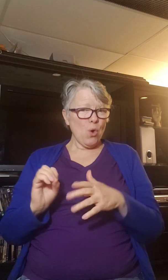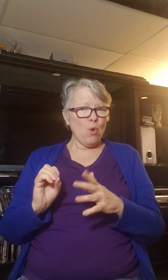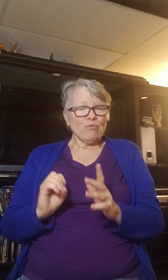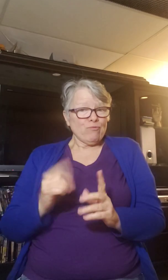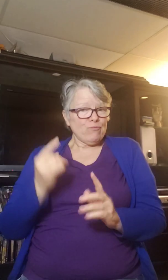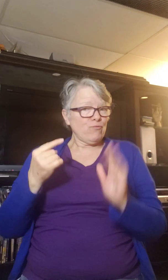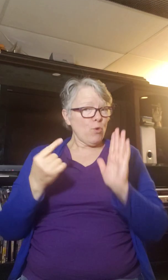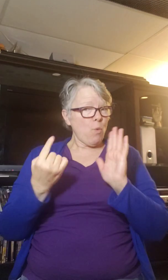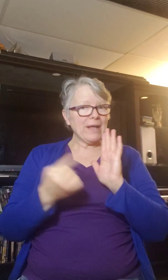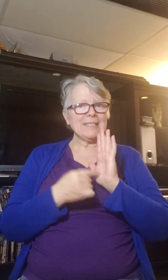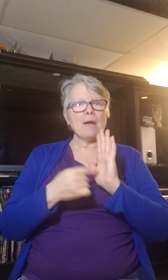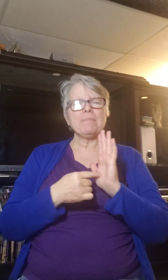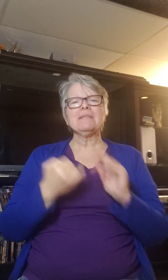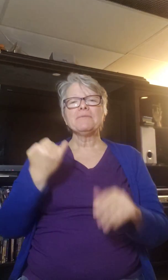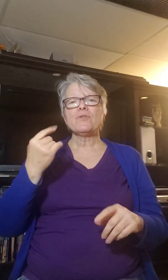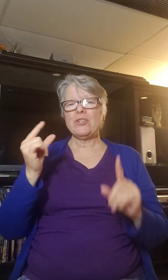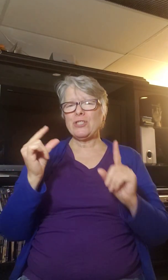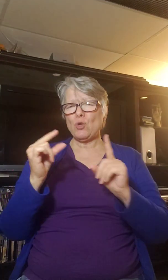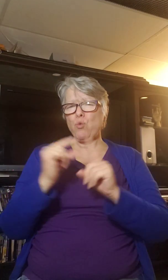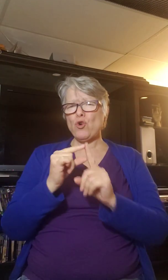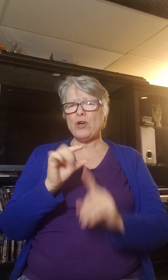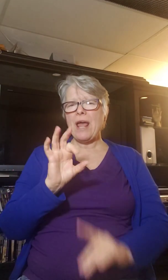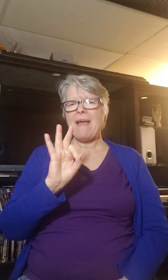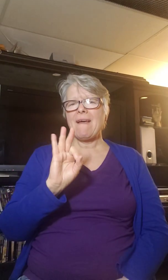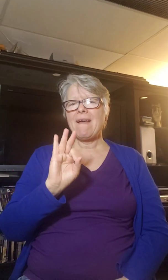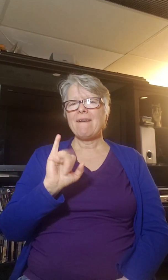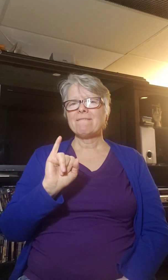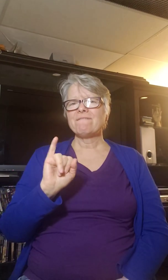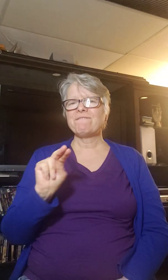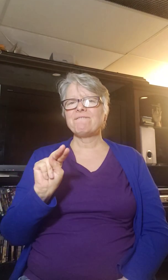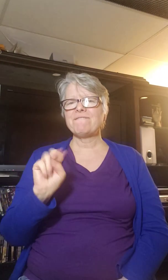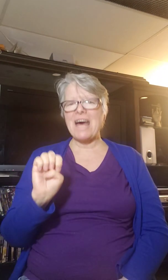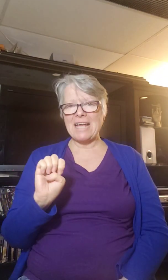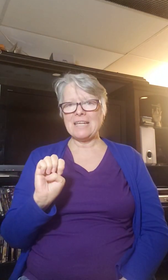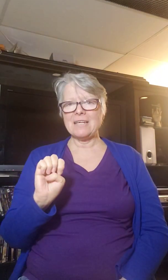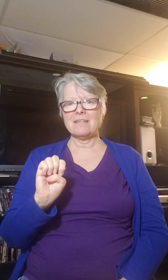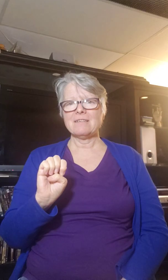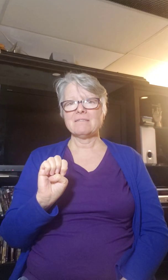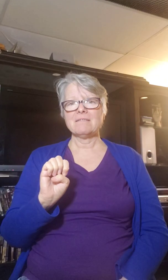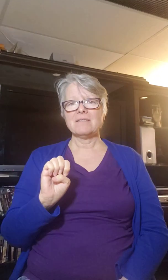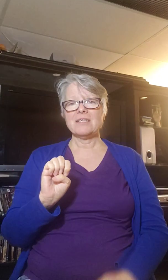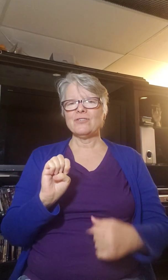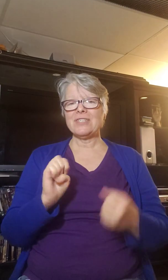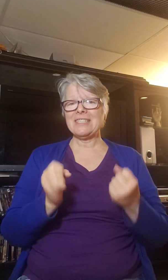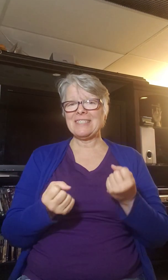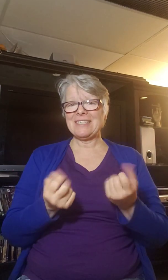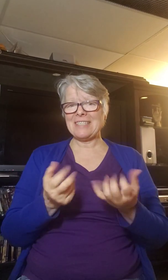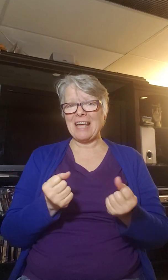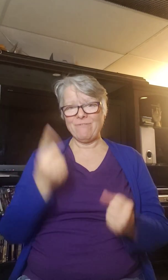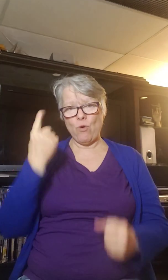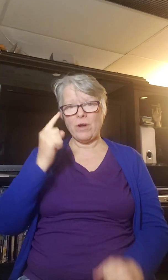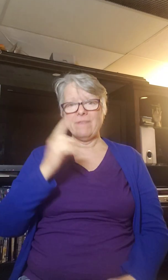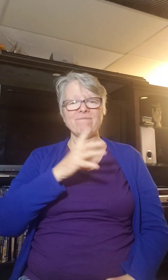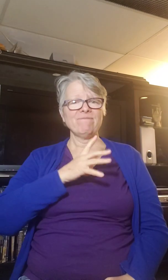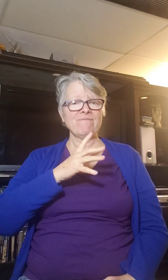so for one example, just the word fine. Here's the sign for it.